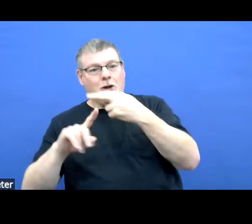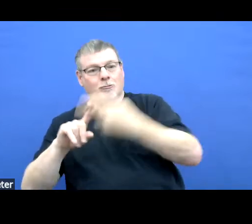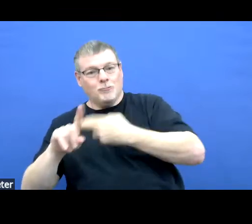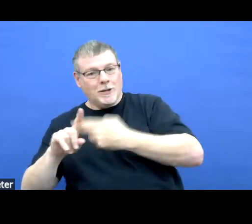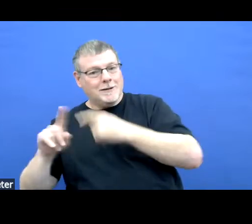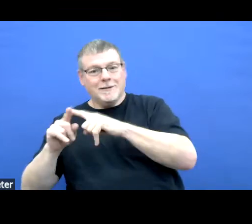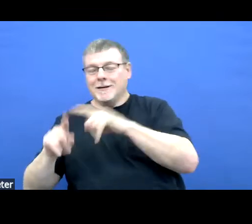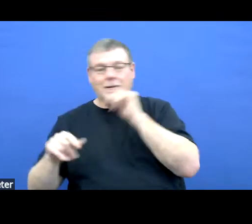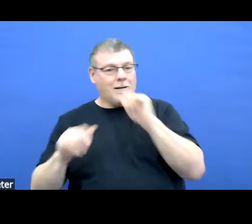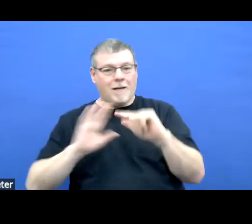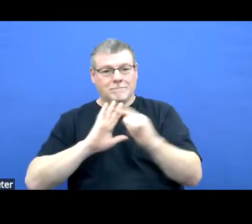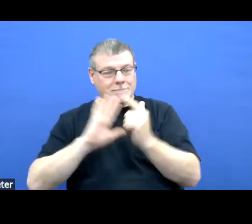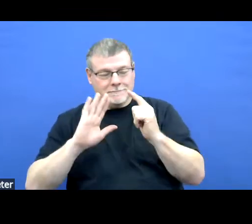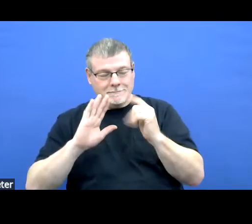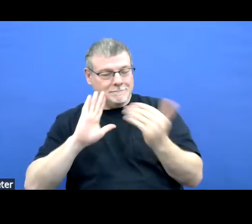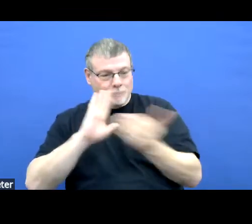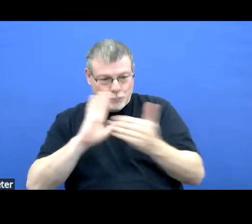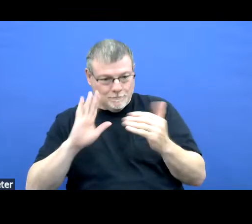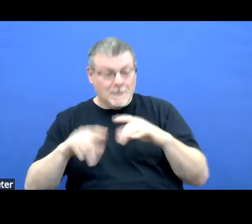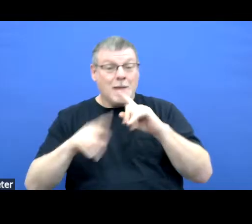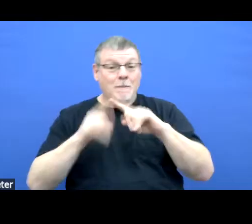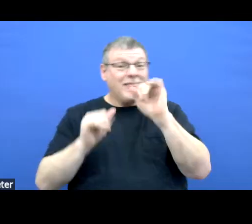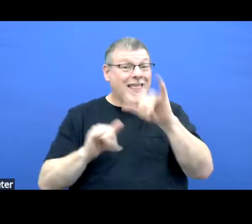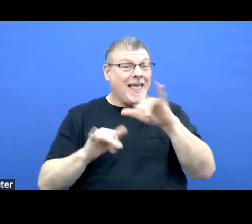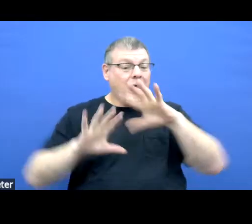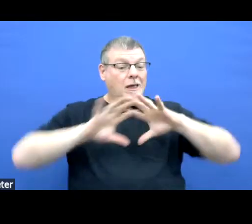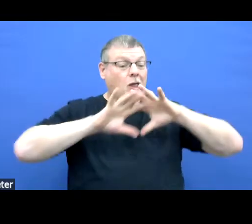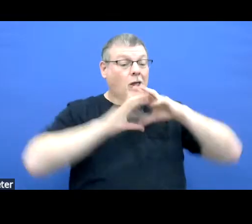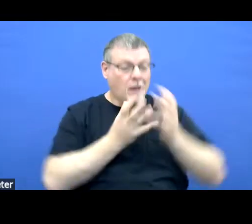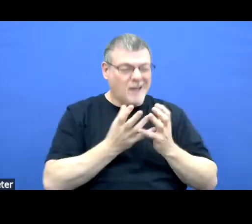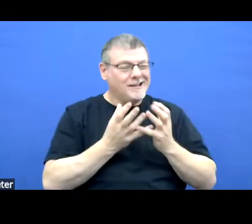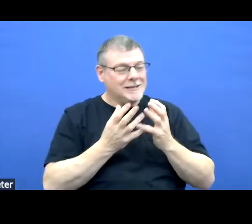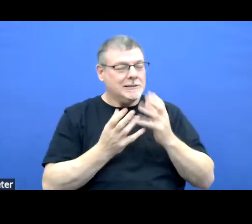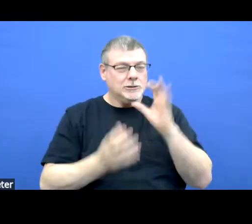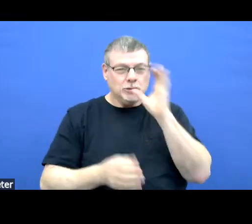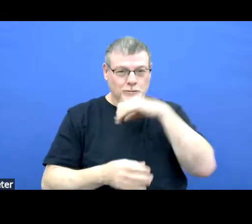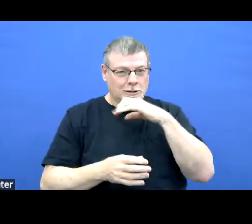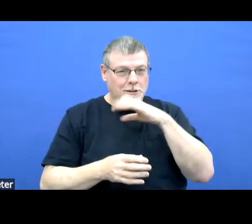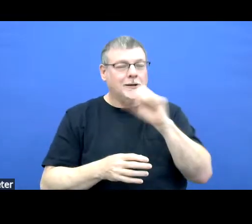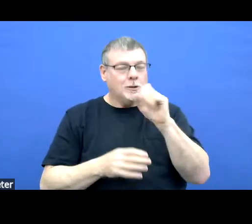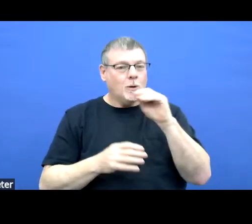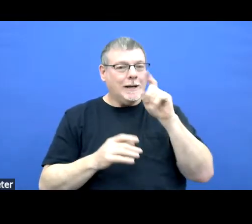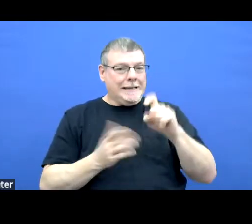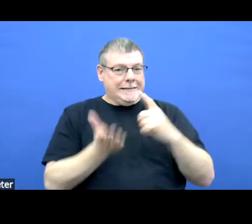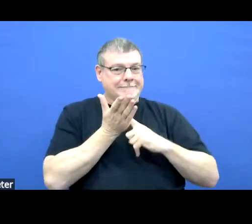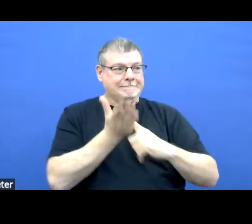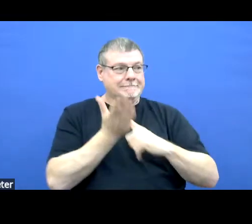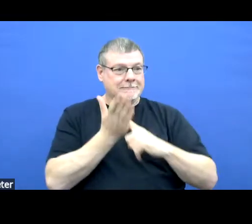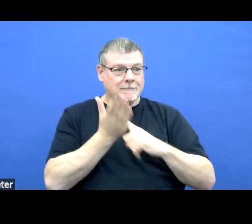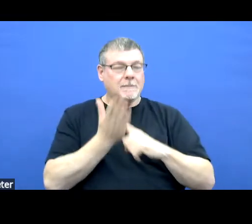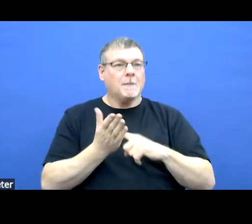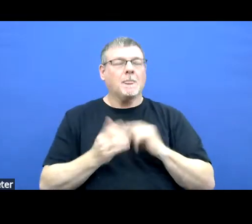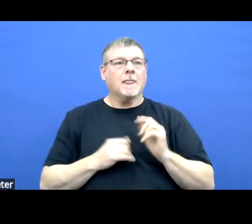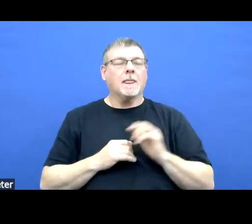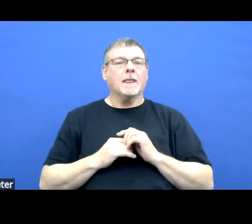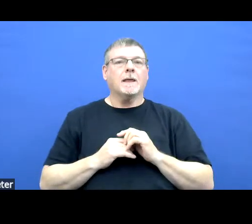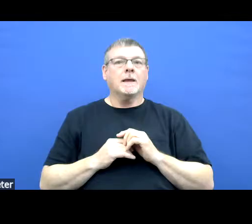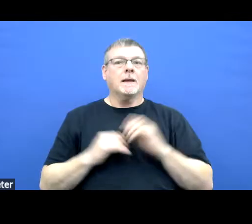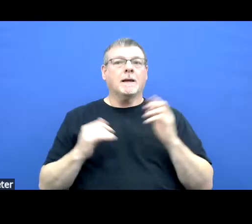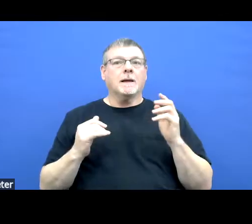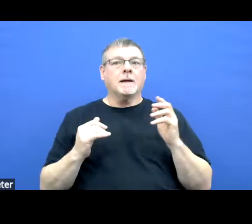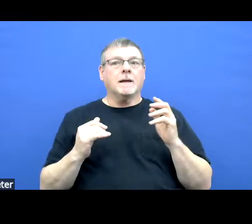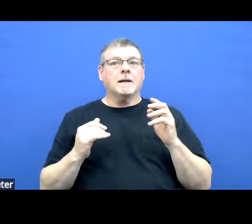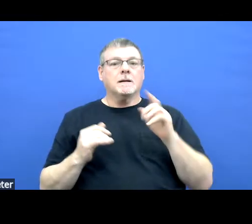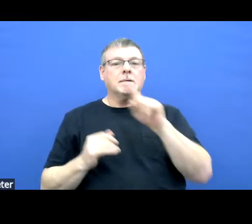expressly prohibited. That other catch-all clause is kind of strange. So we're going to have some discussions. If you have